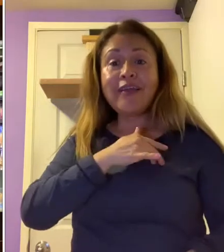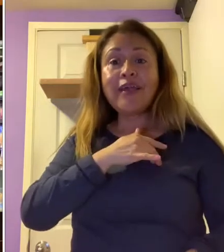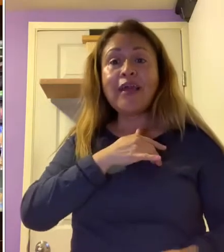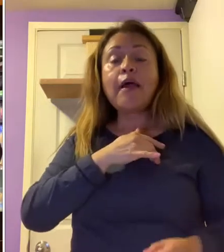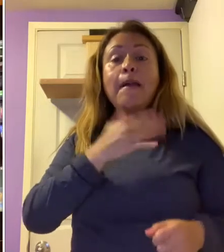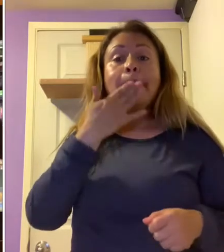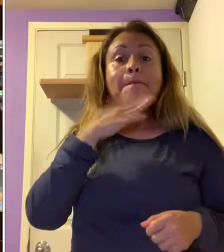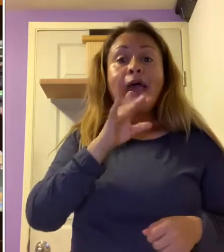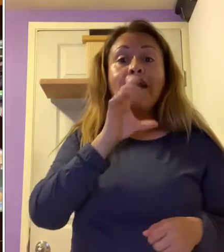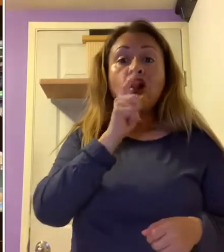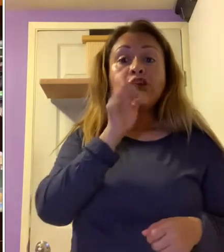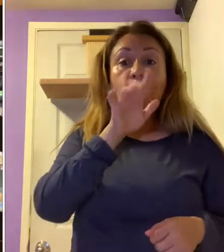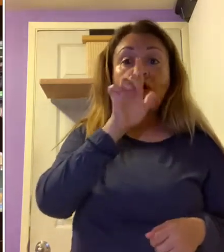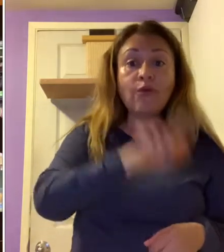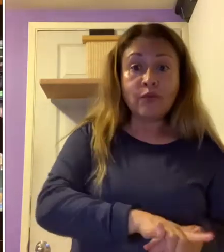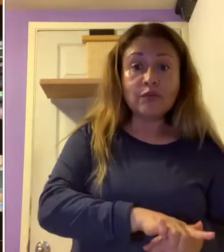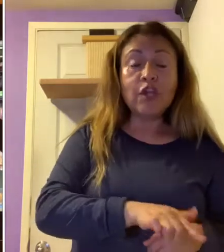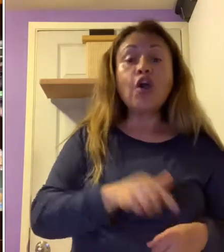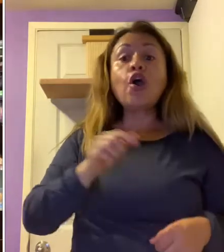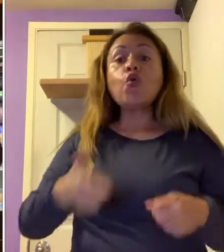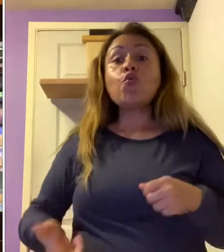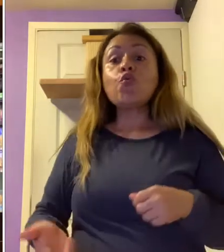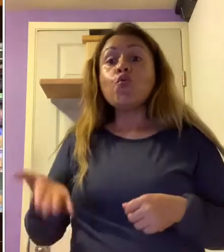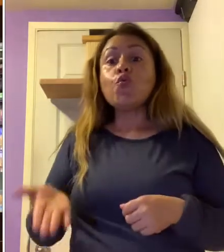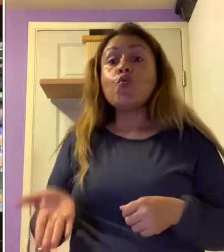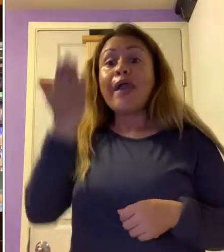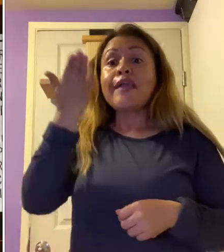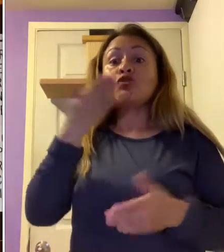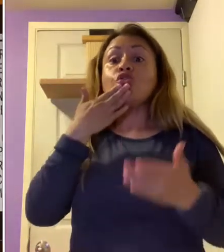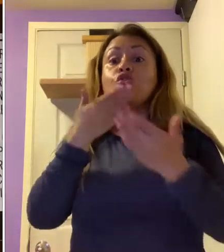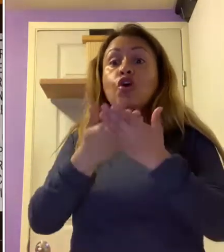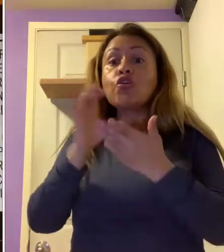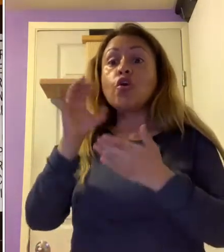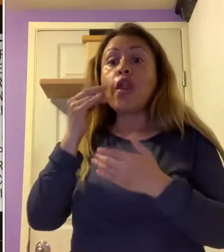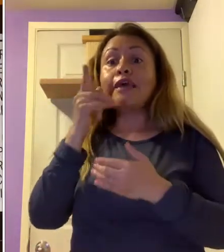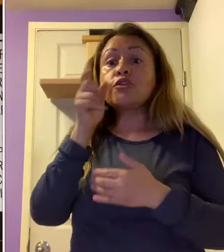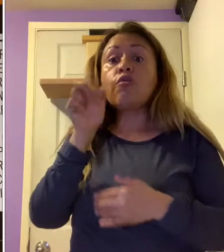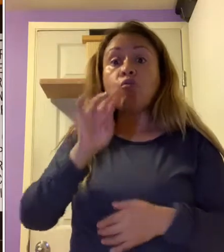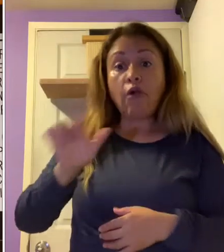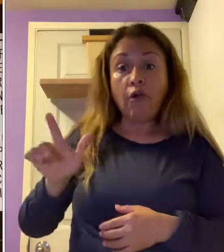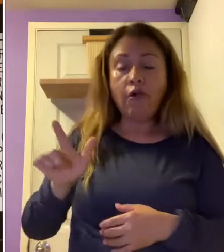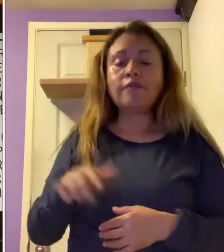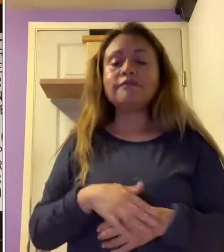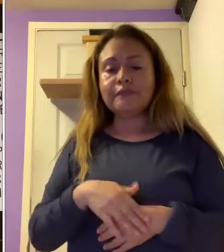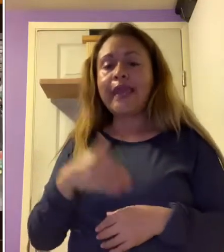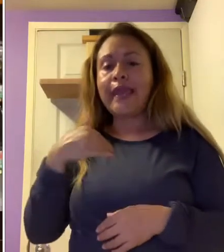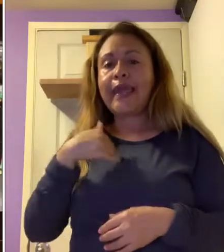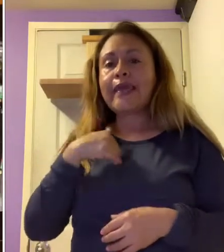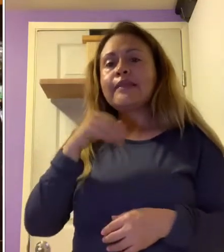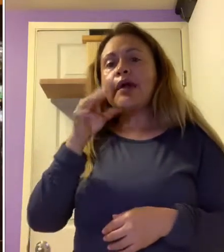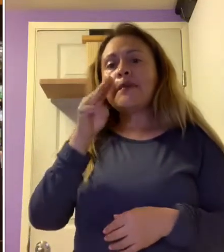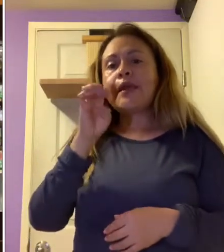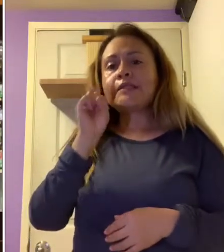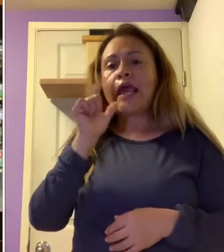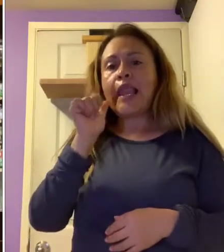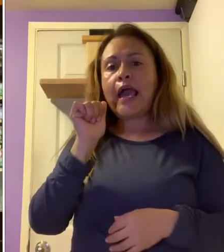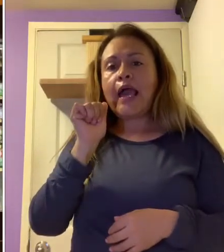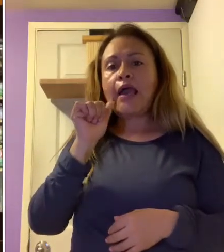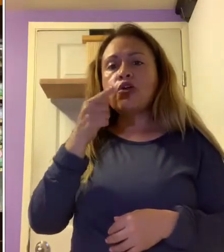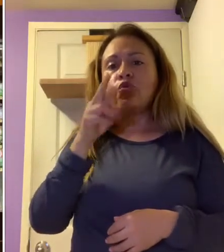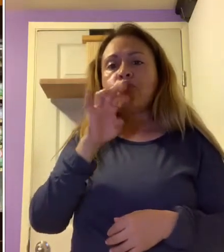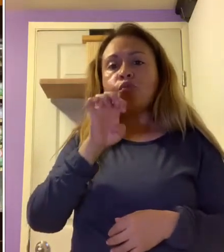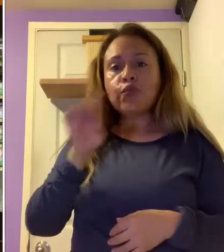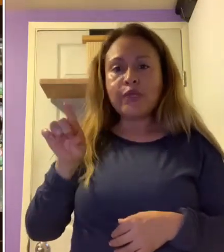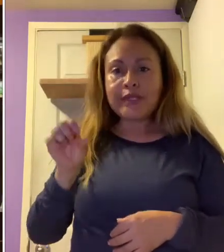oils, and it lowers your bad cholesterol, raises the good one. So this one is actually very clean, the Mighty Masala and Greens, but I did